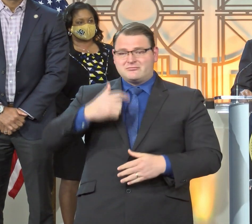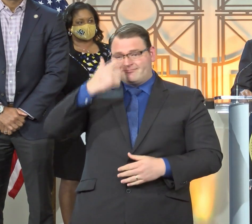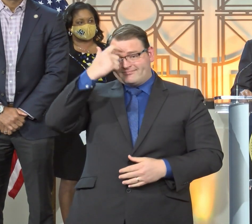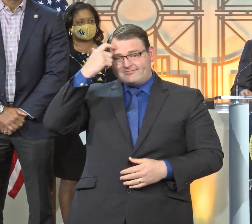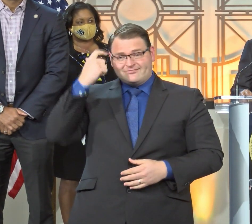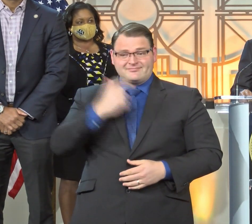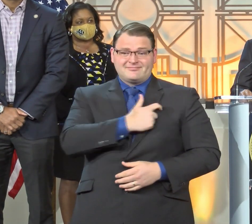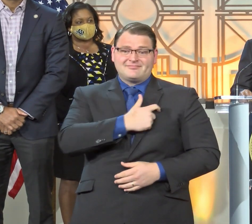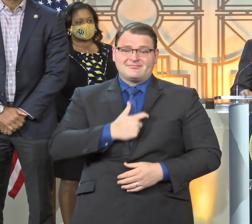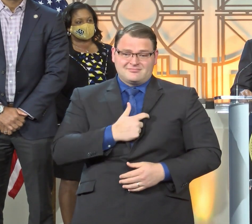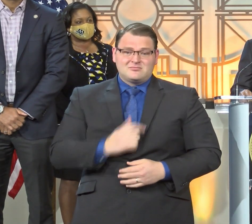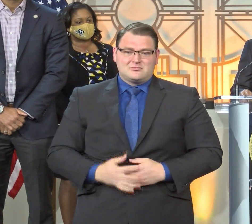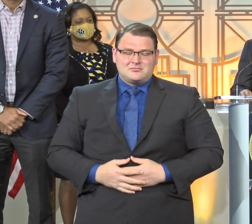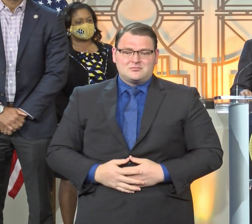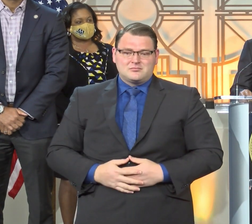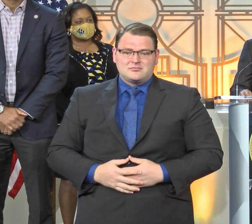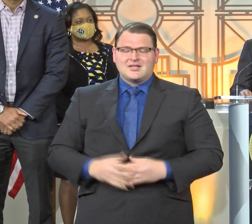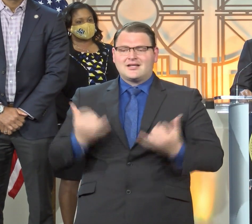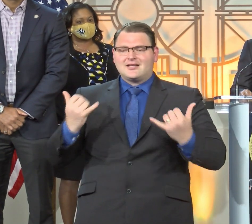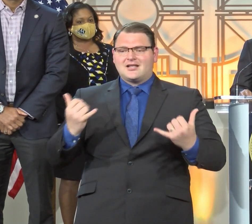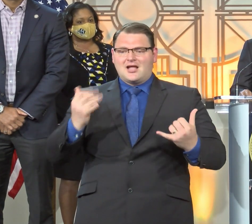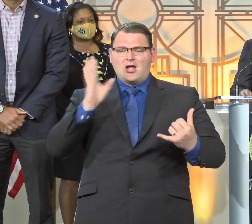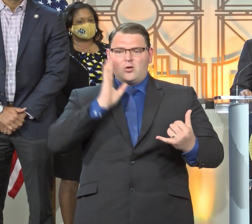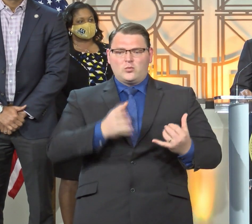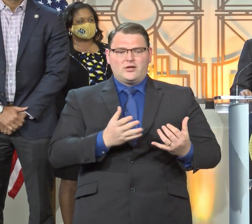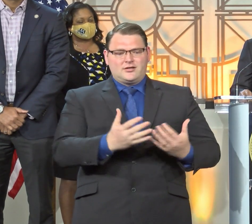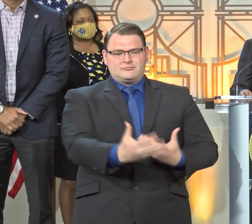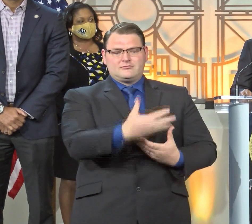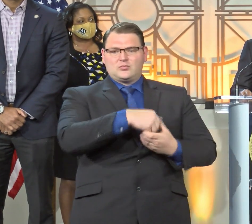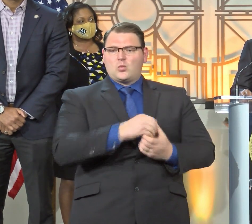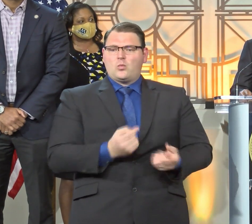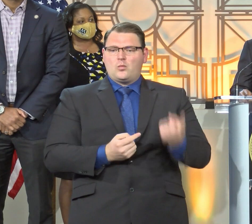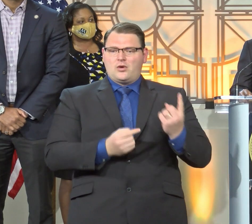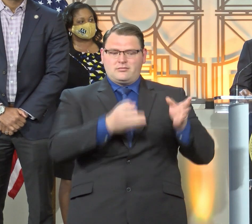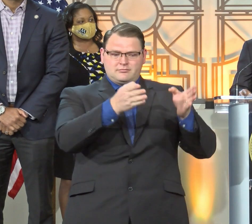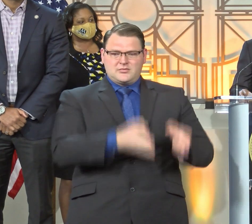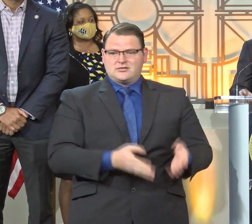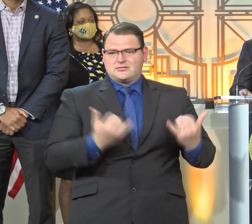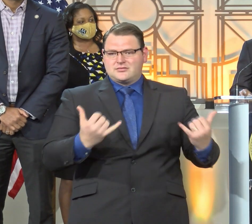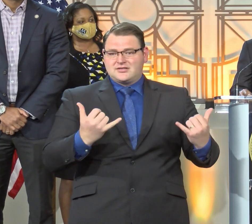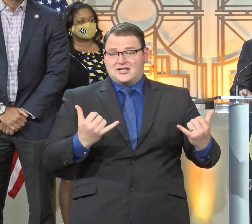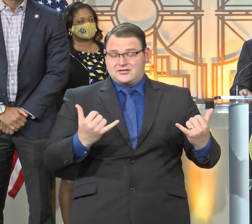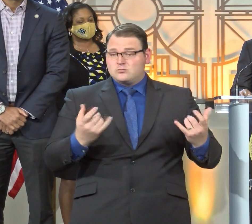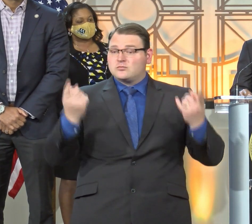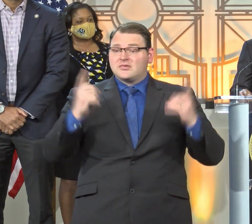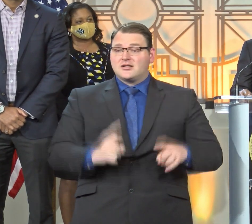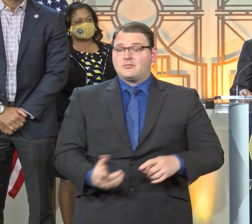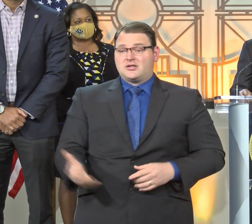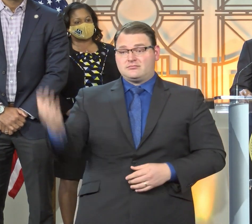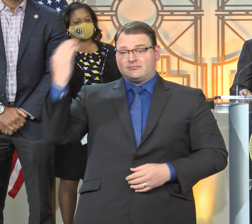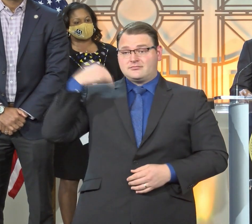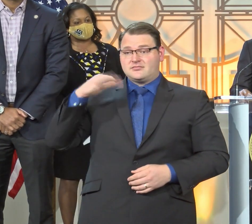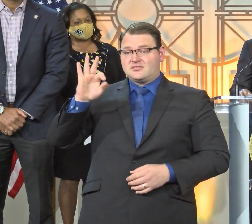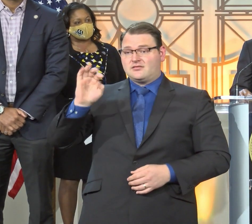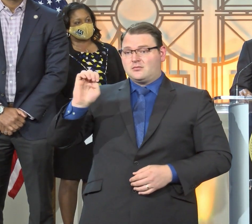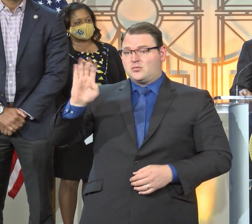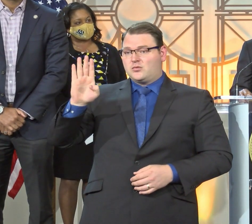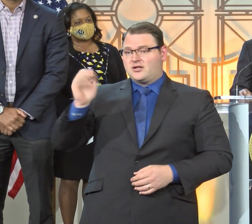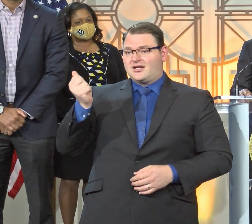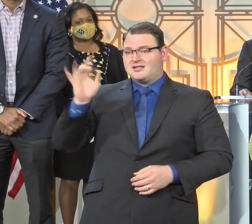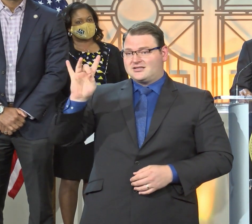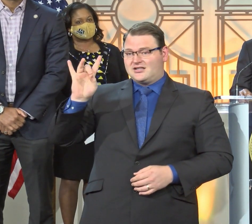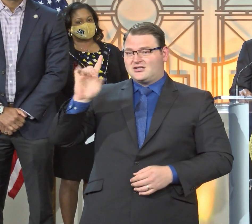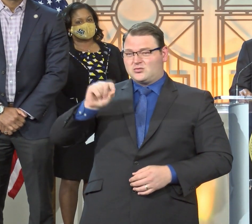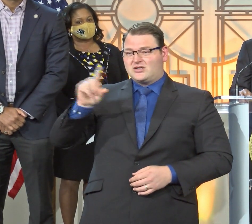asked his family to come and join with us. On February 18, 2020, the